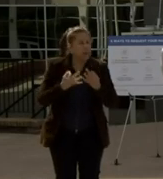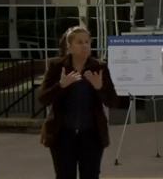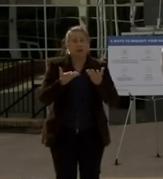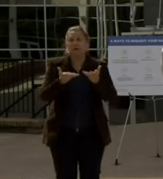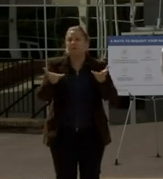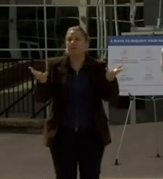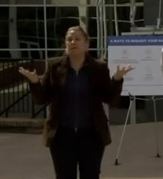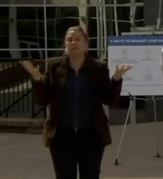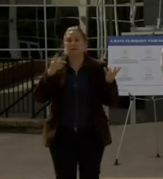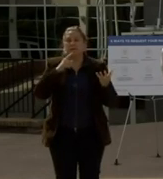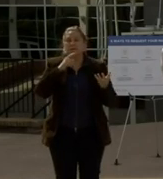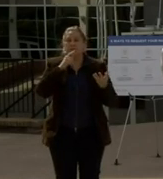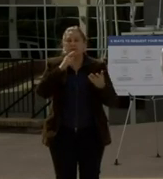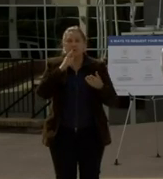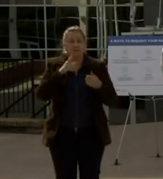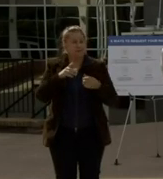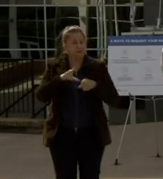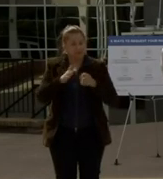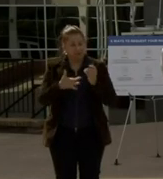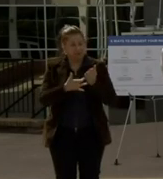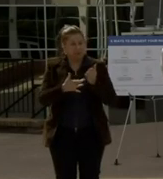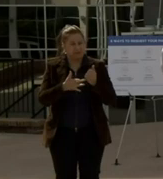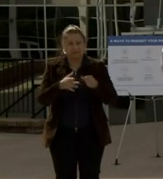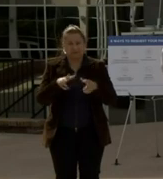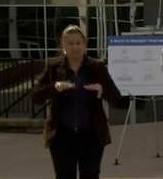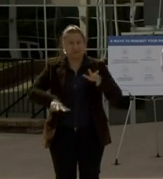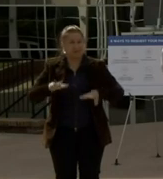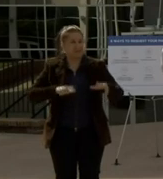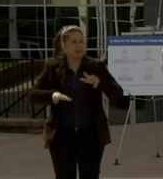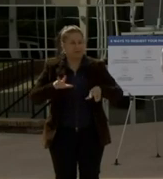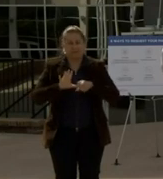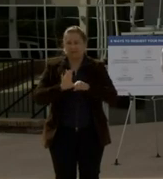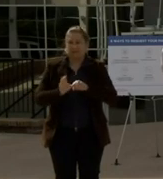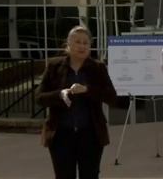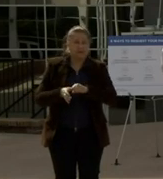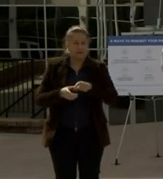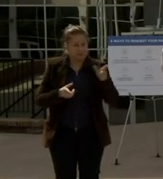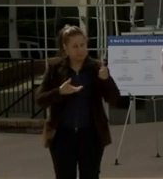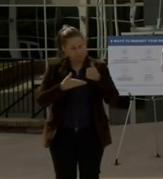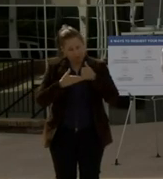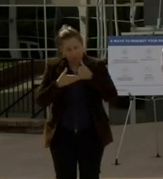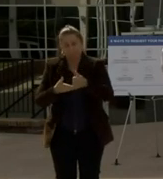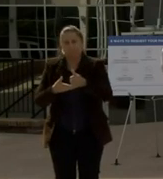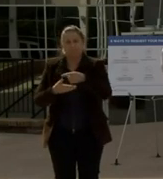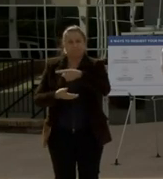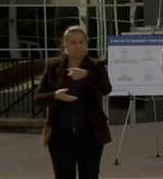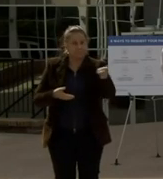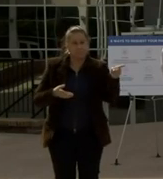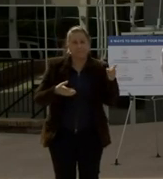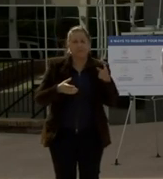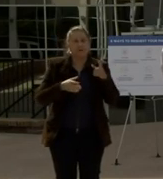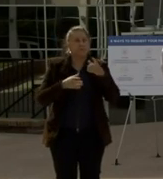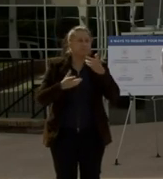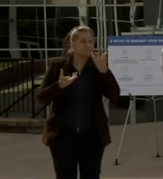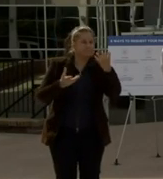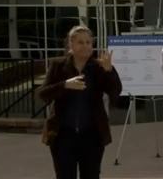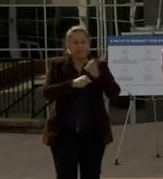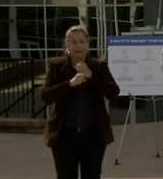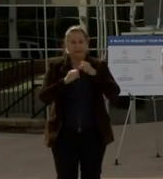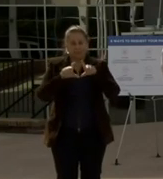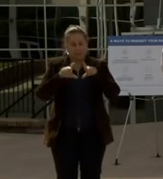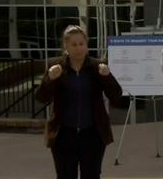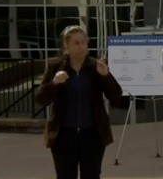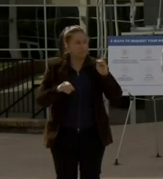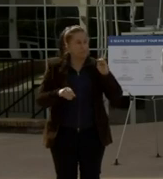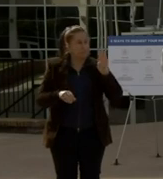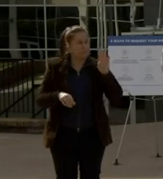necessarily tech savvy, that people could help one another with regard to ordering it, to requesting the ballot through the